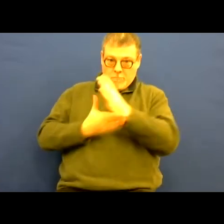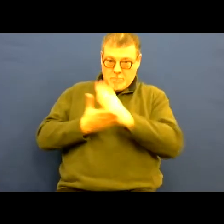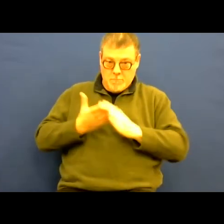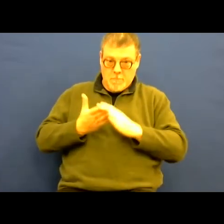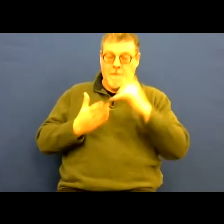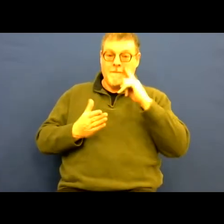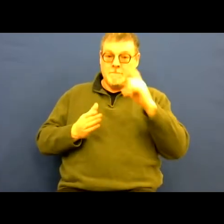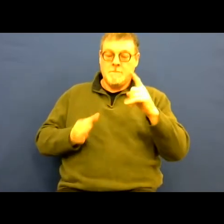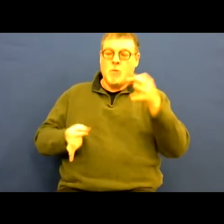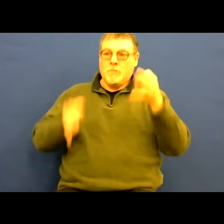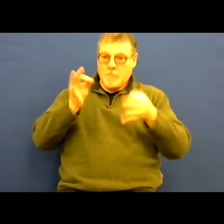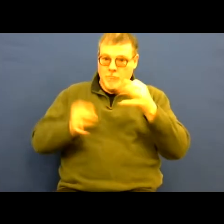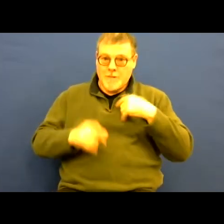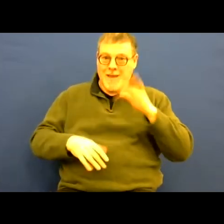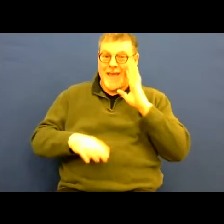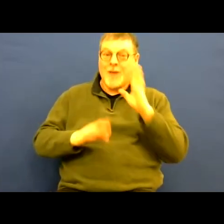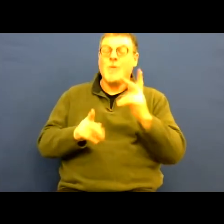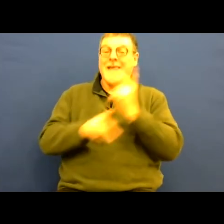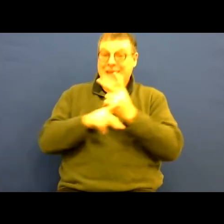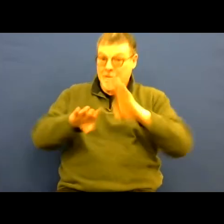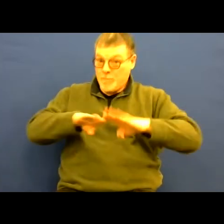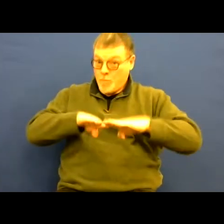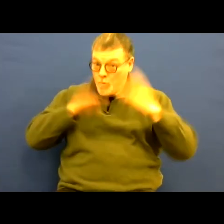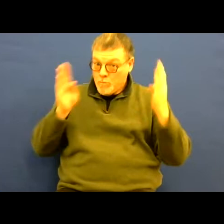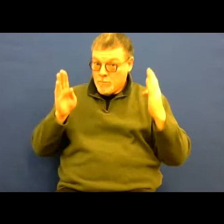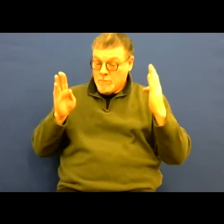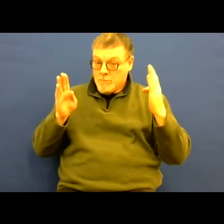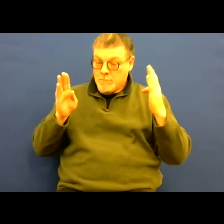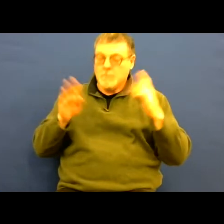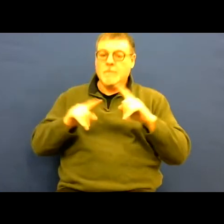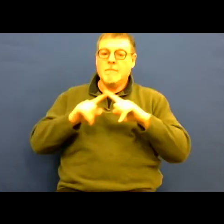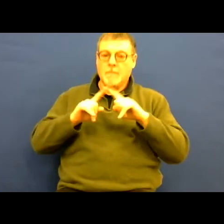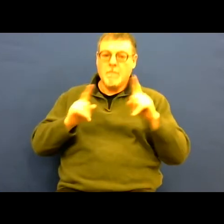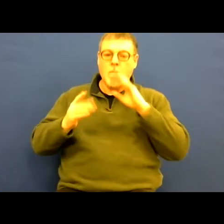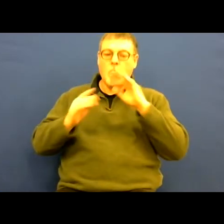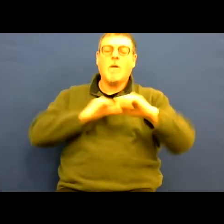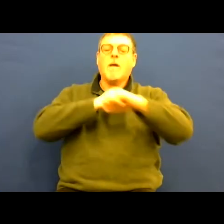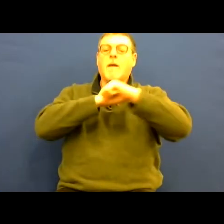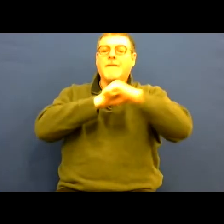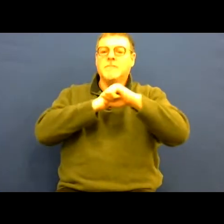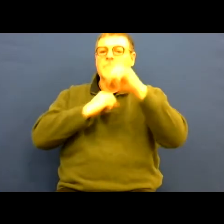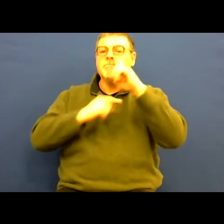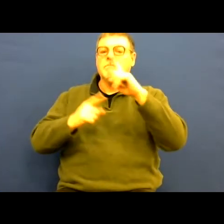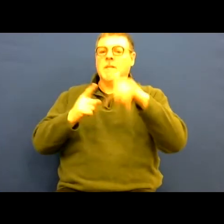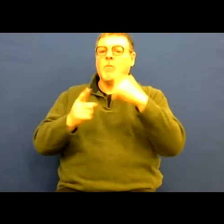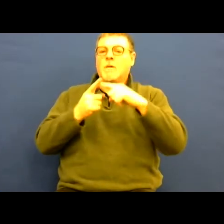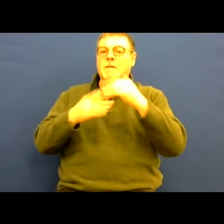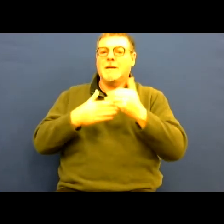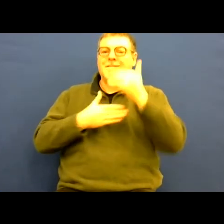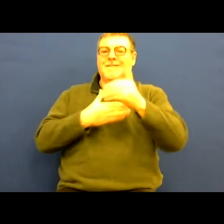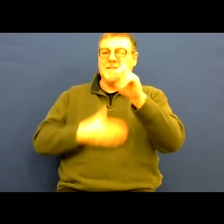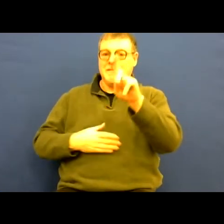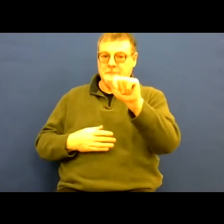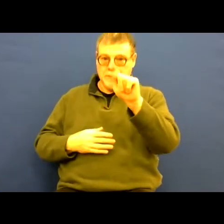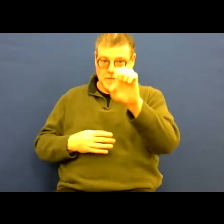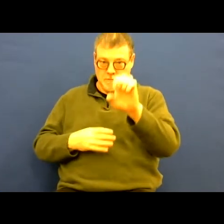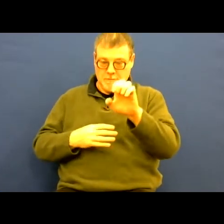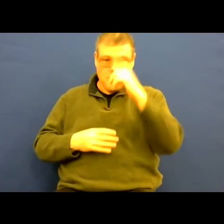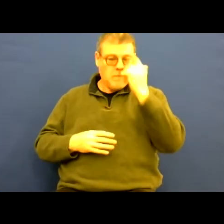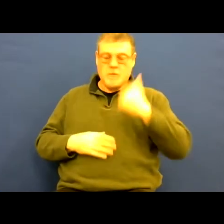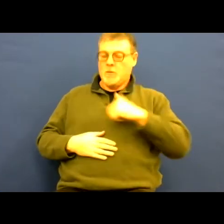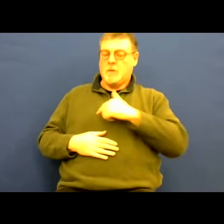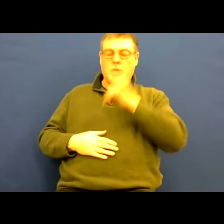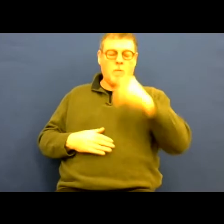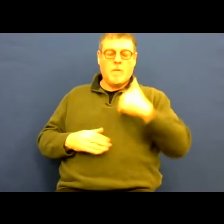public hearing. Again, we'll keep the public hearing open, but we'll advertise for when the next date is, since we don't